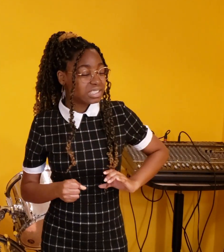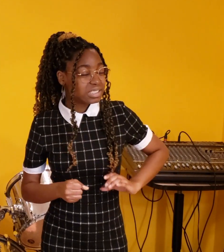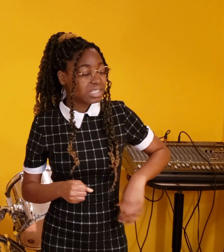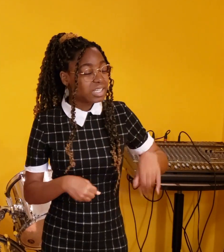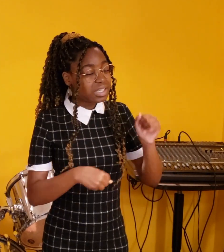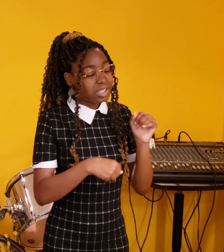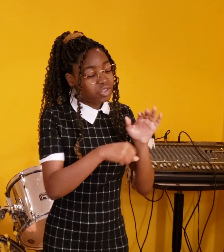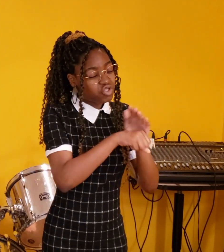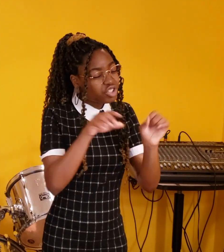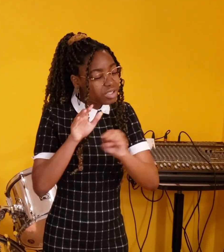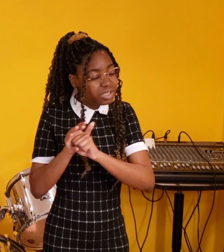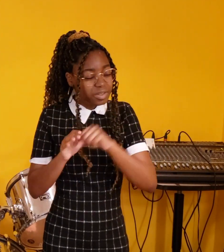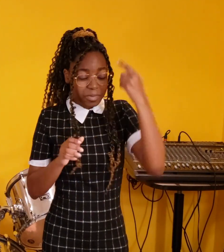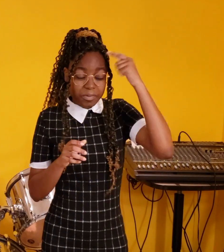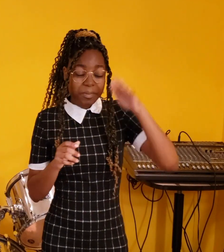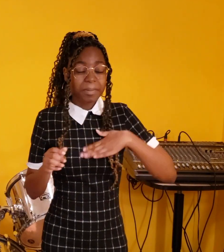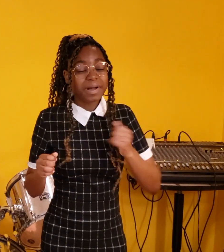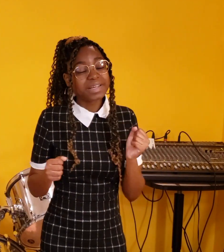Please accept me as